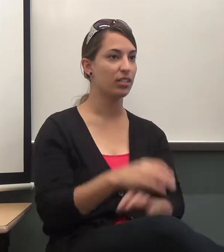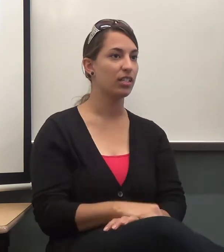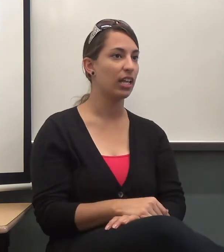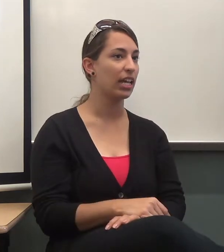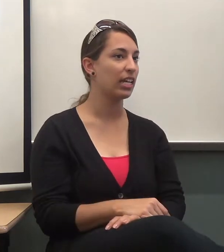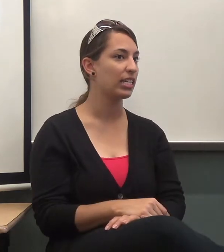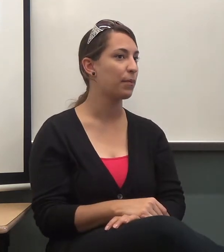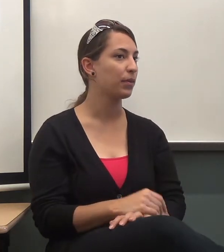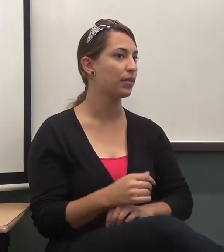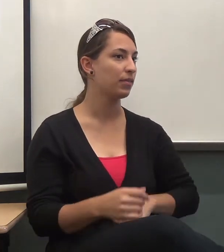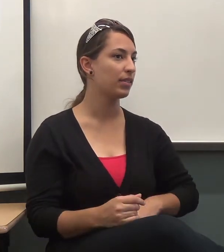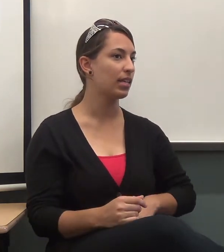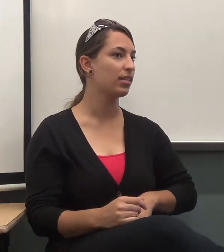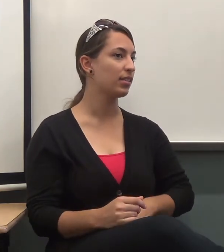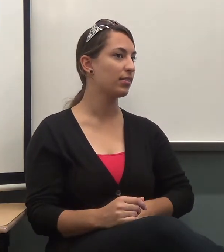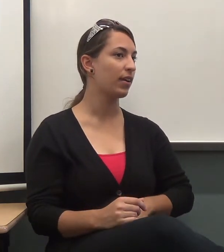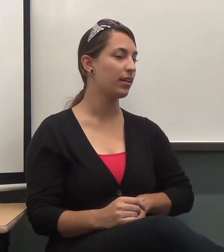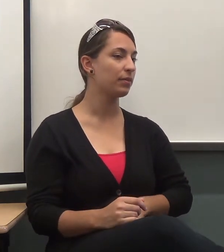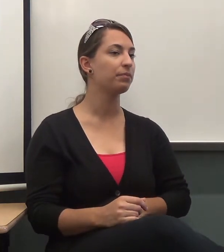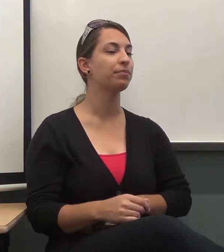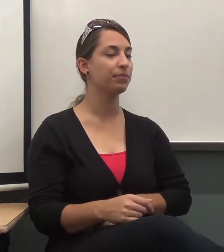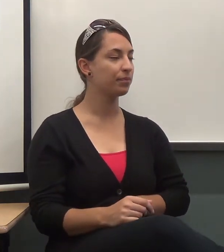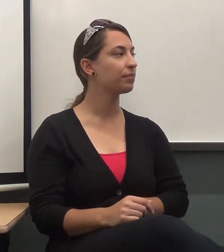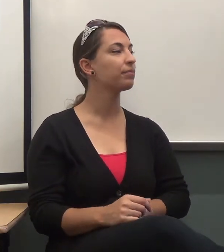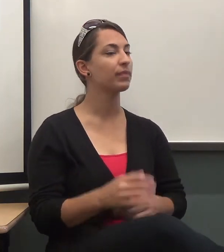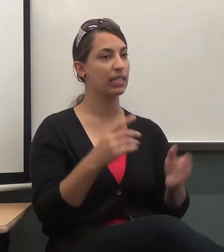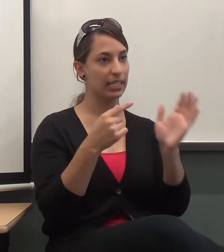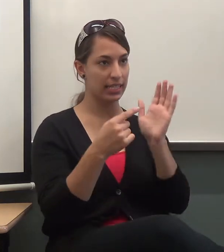Like an example sentence. Good. An example sentence.